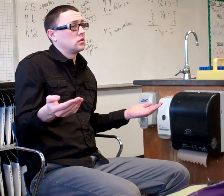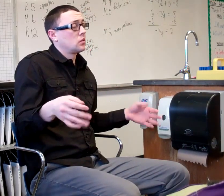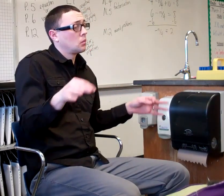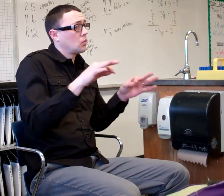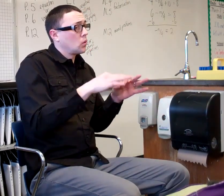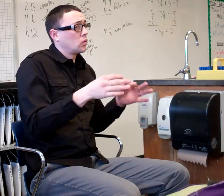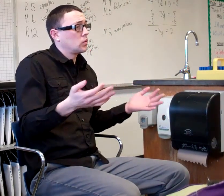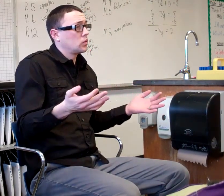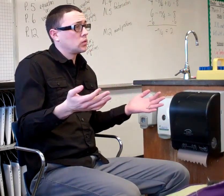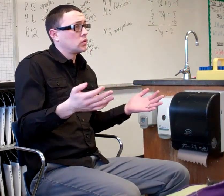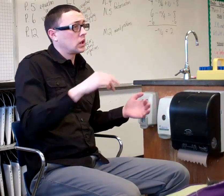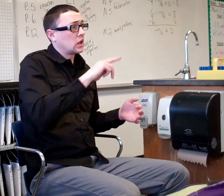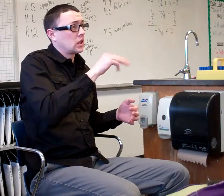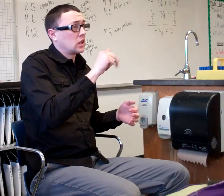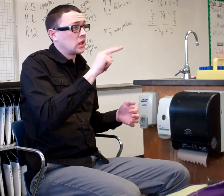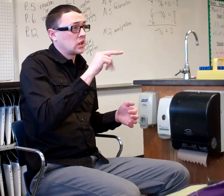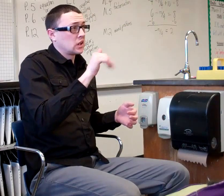Hannah.